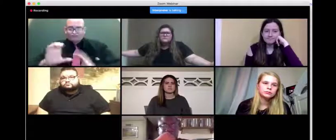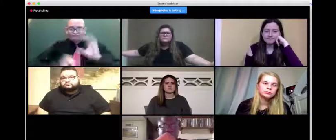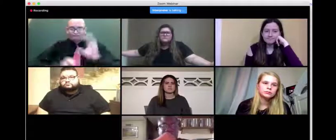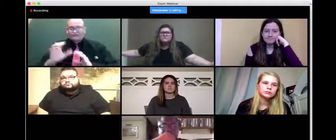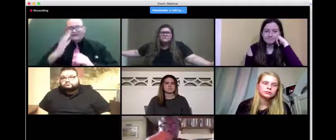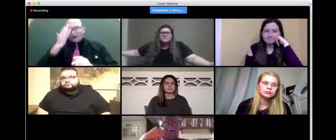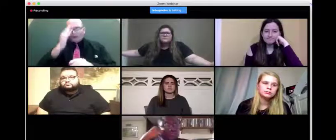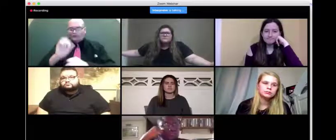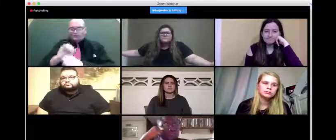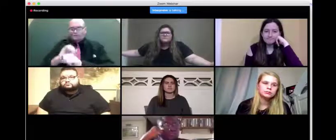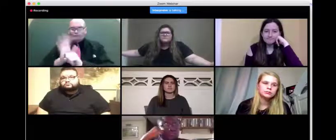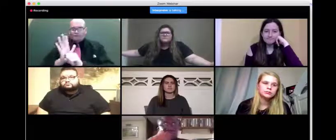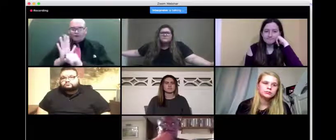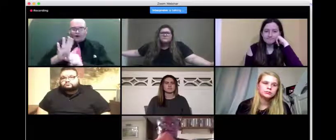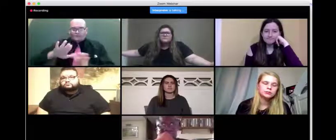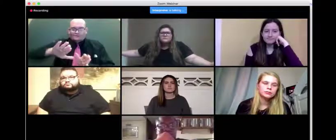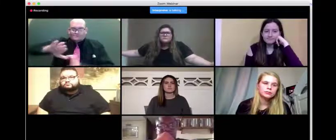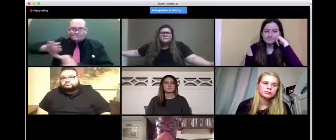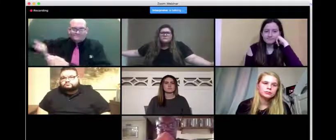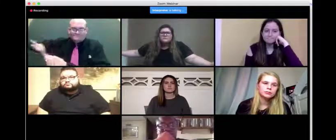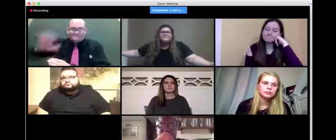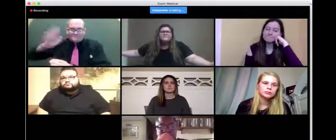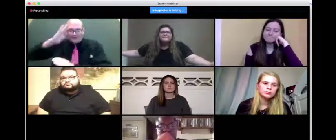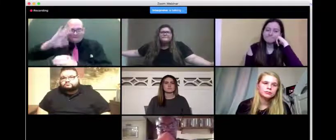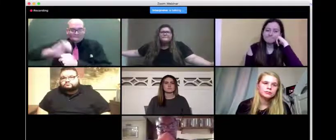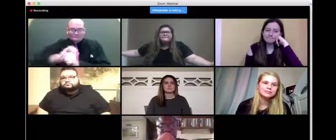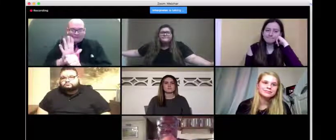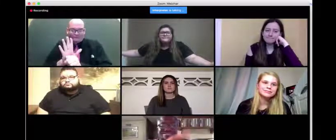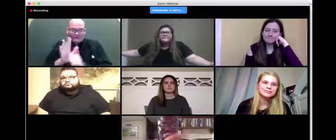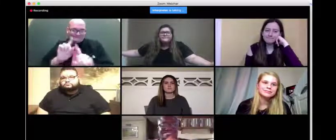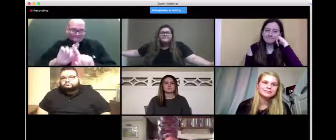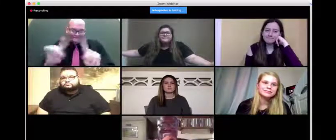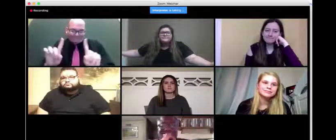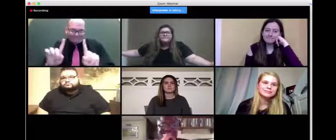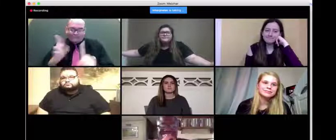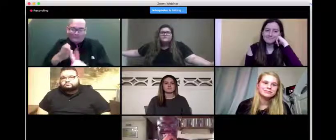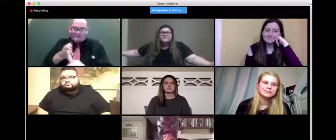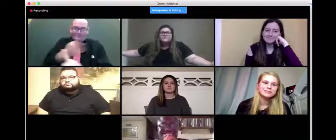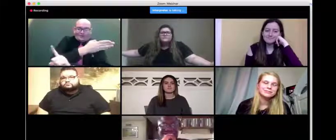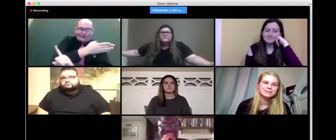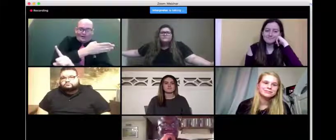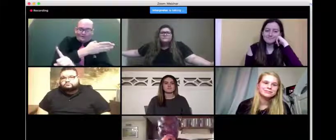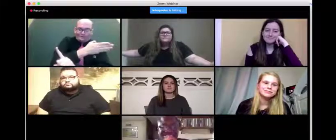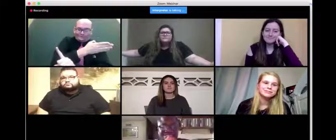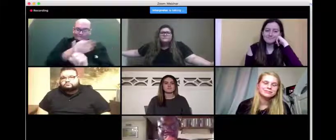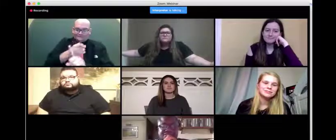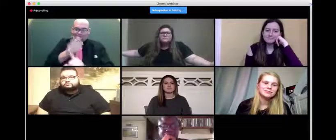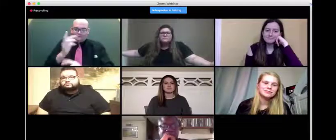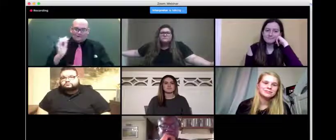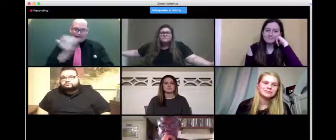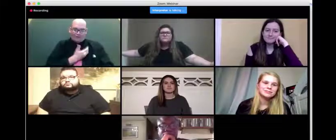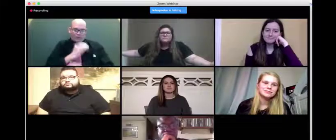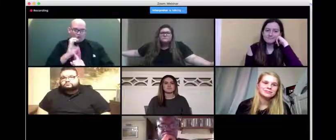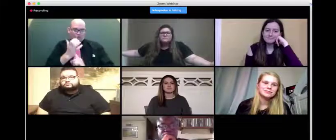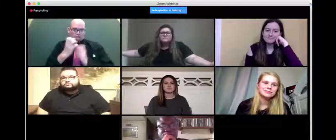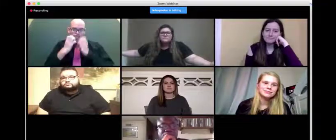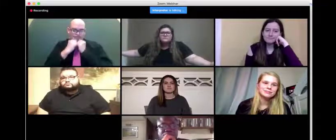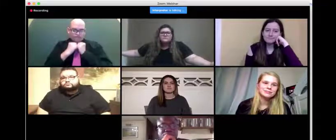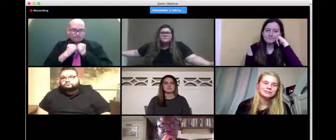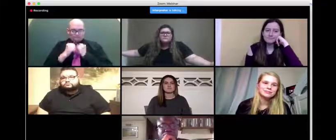COVID aside, prior to COVID, that's a big part of our deaf community. It's what we cherish. But now